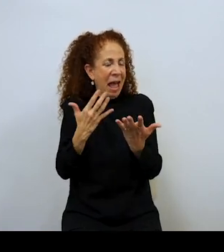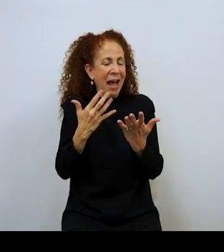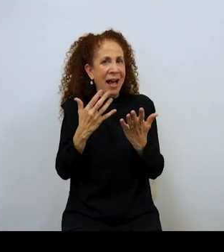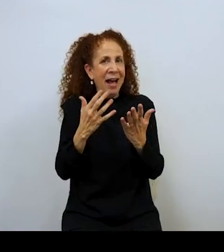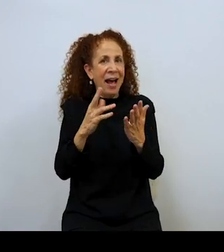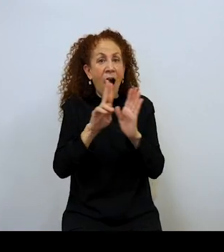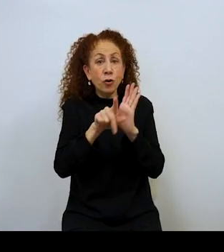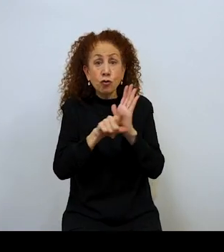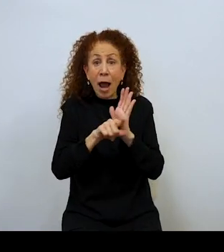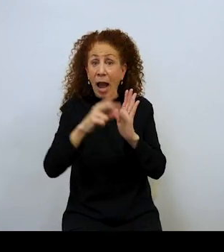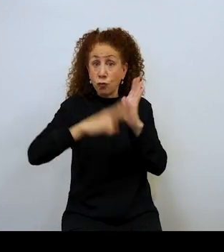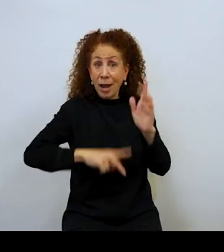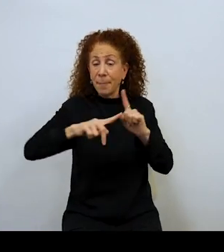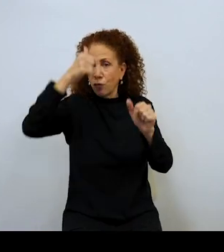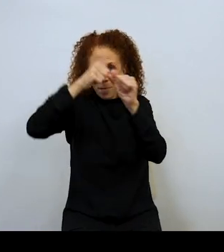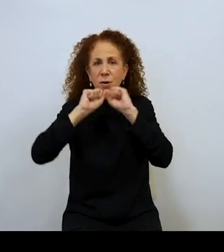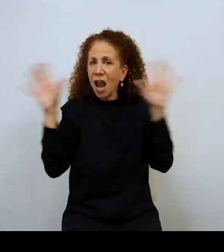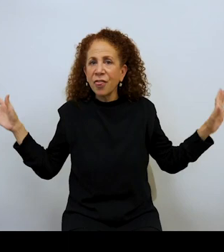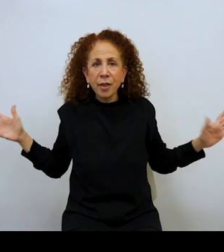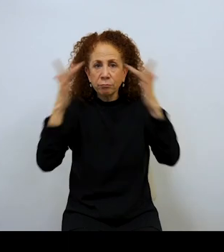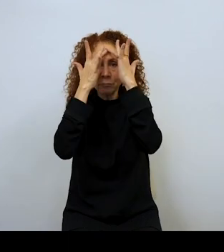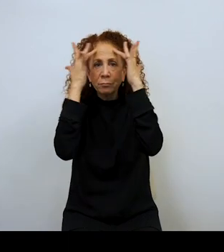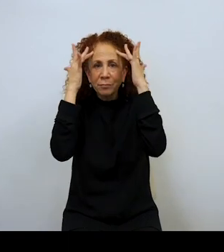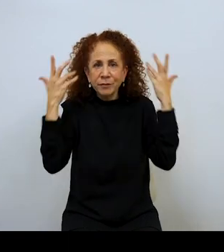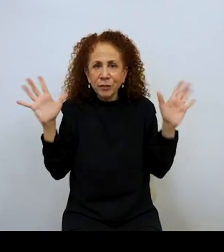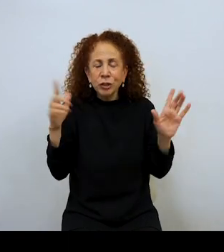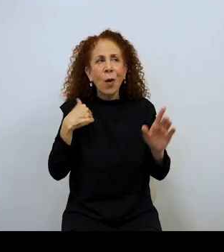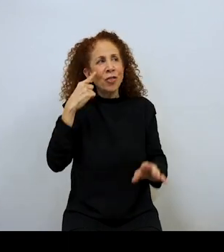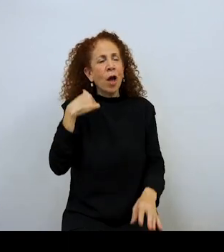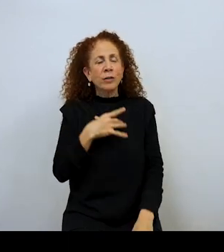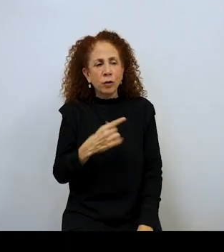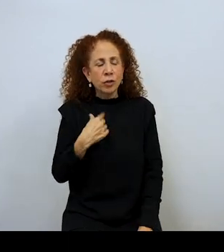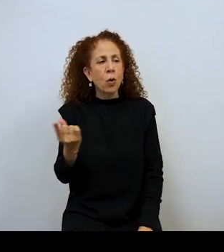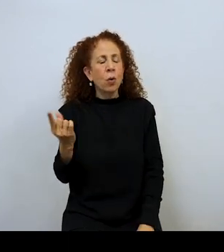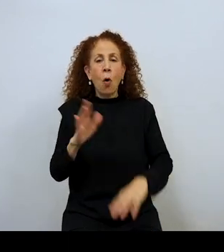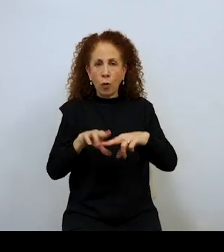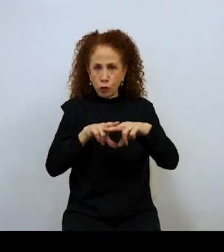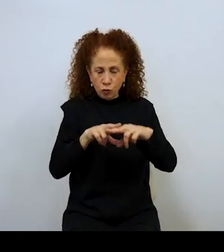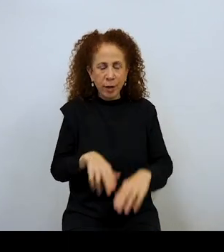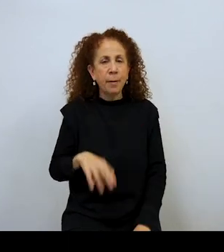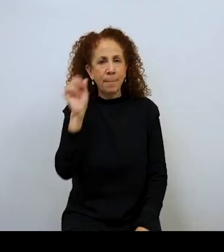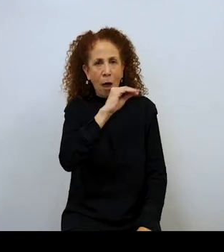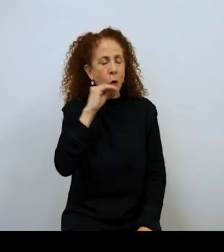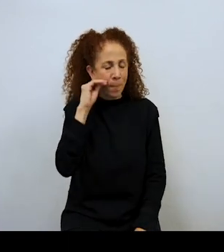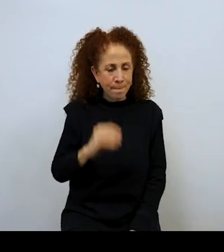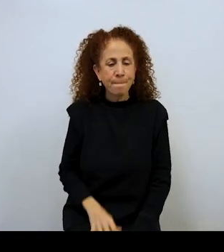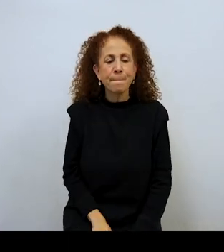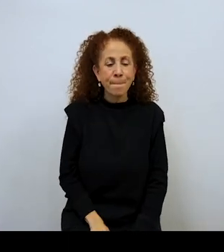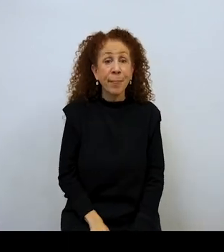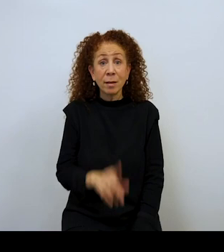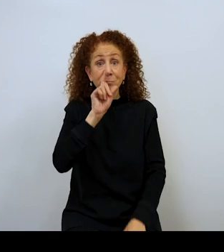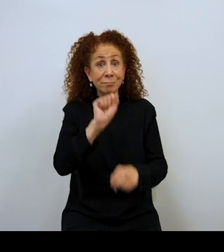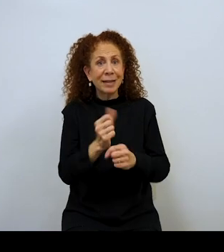and remembered nothing of it whatsoever. So I said, well, that's interesting. And then I got on the train to go back home, and